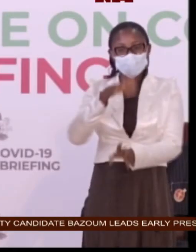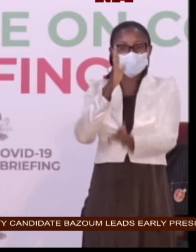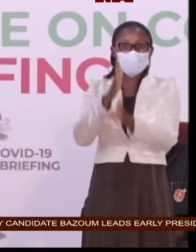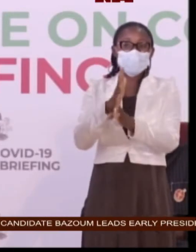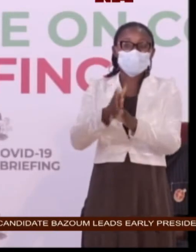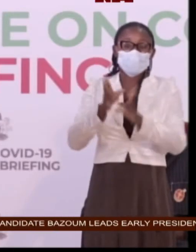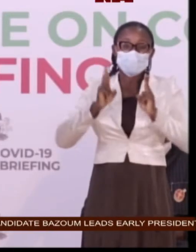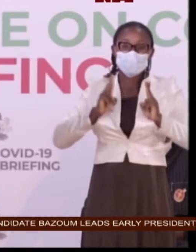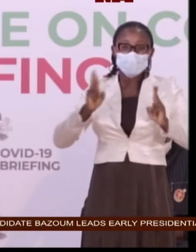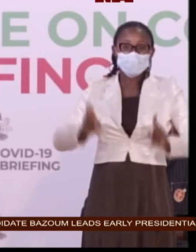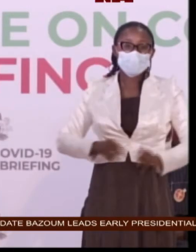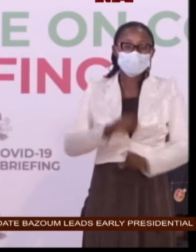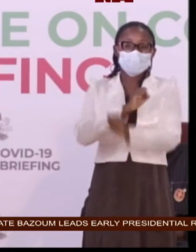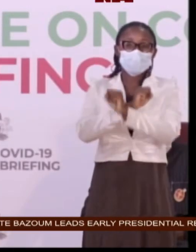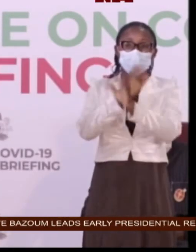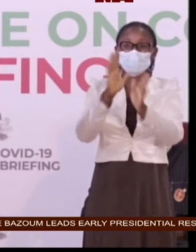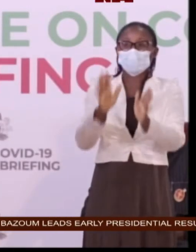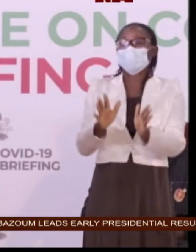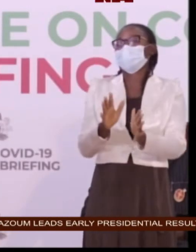workers.